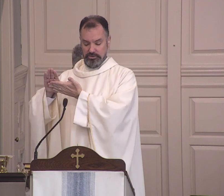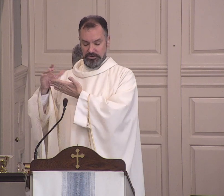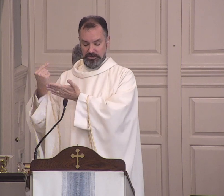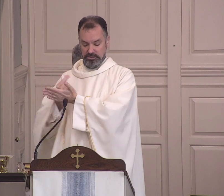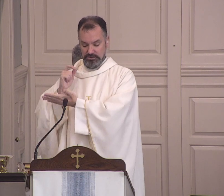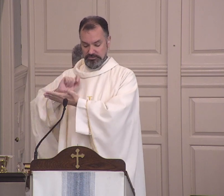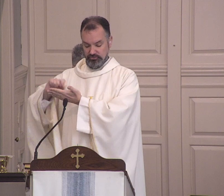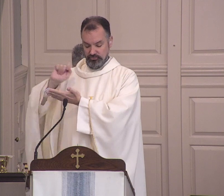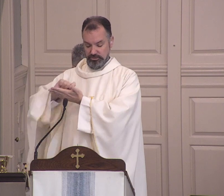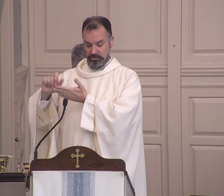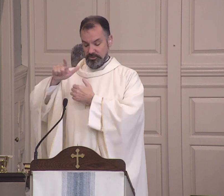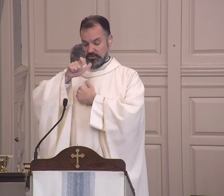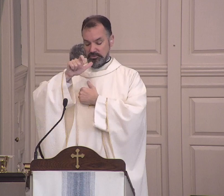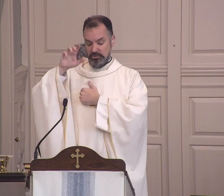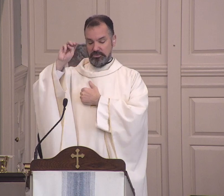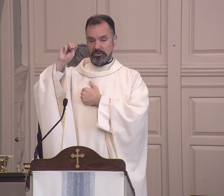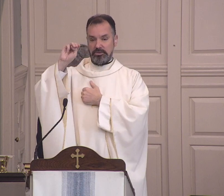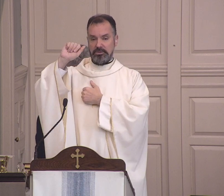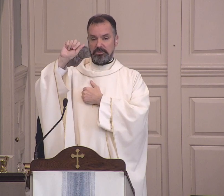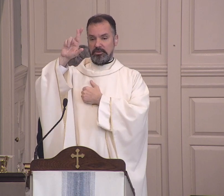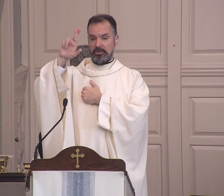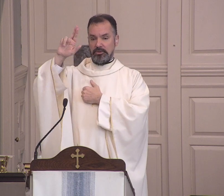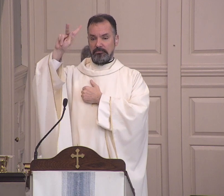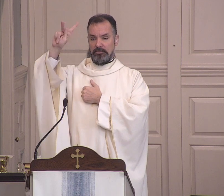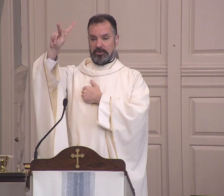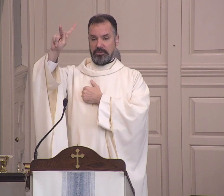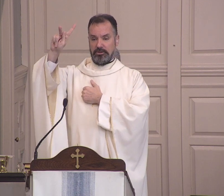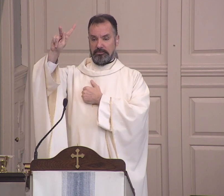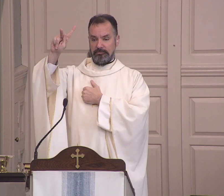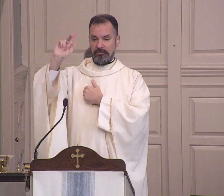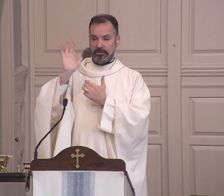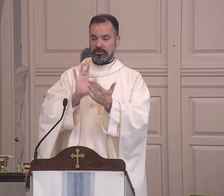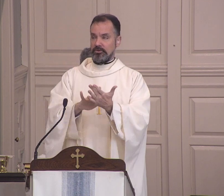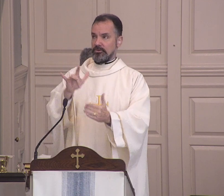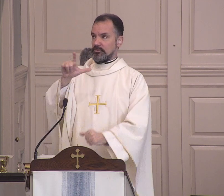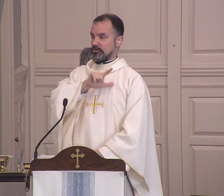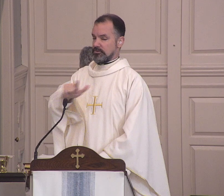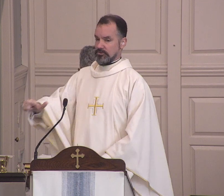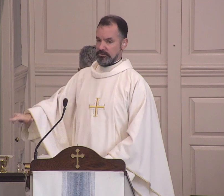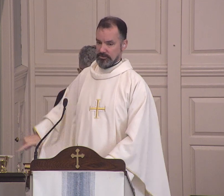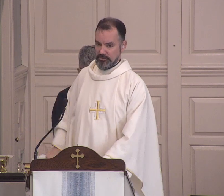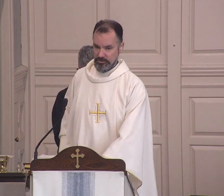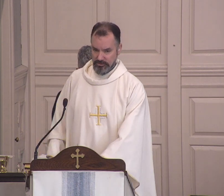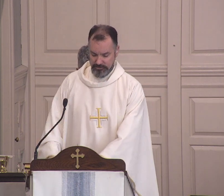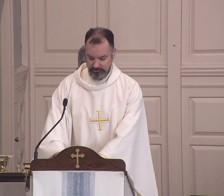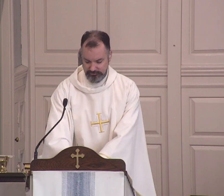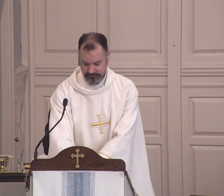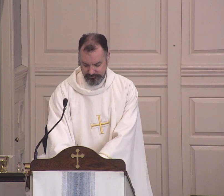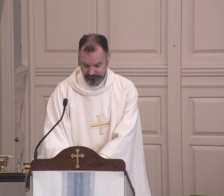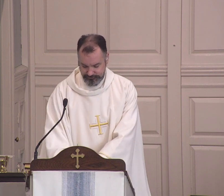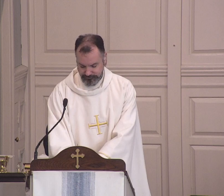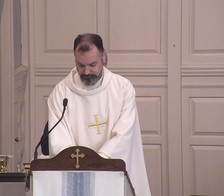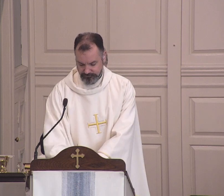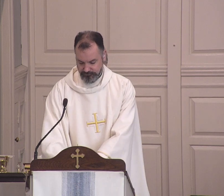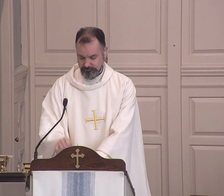A reading from the Holy Gospel according to Mark. Glory to you, O Lord.